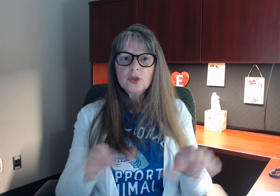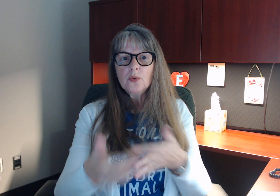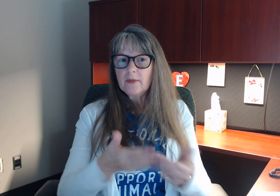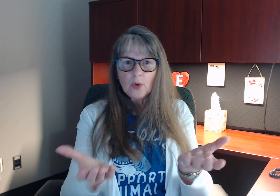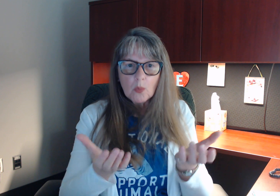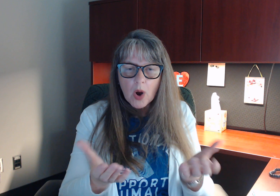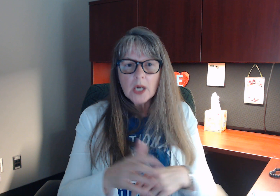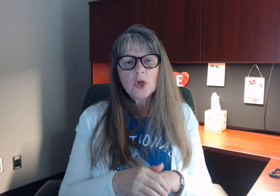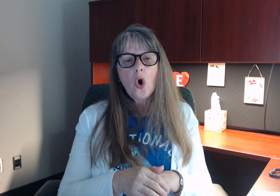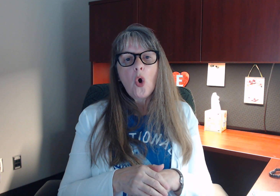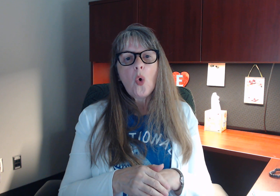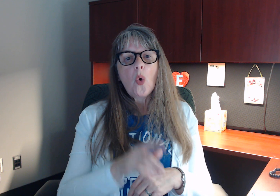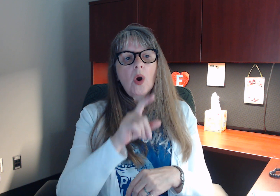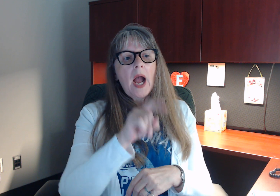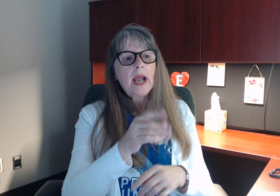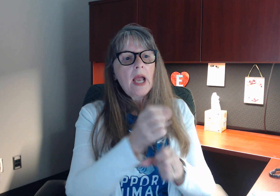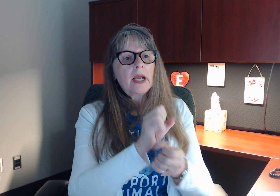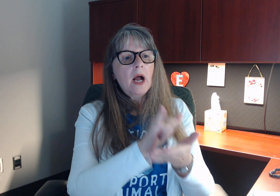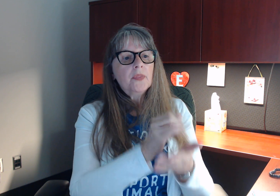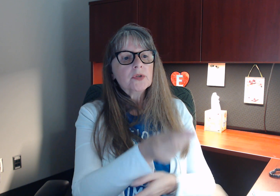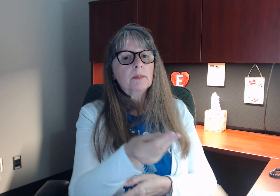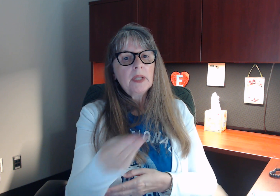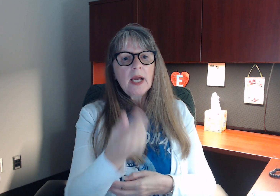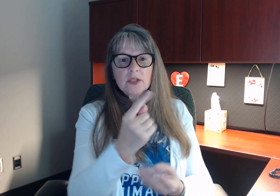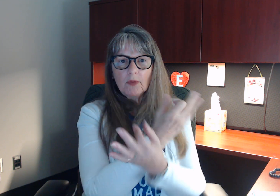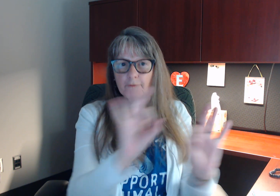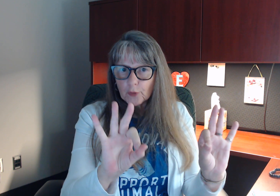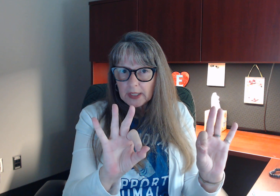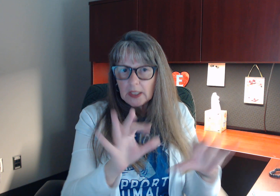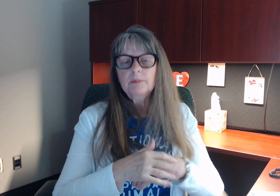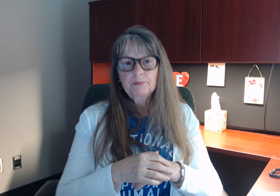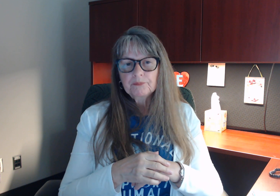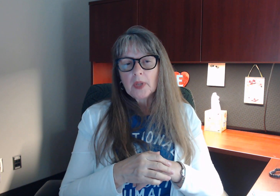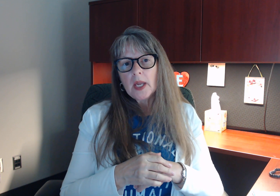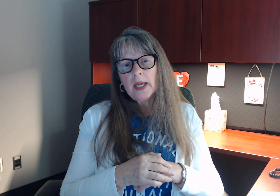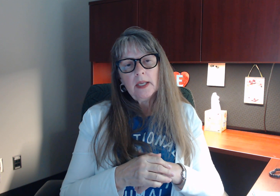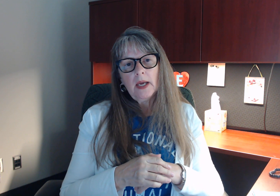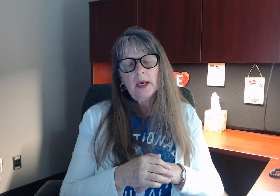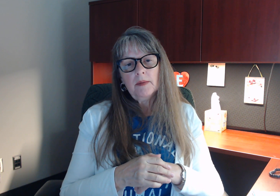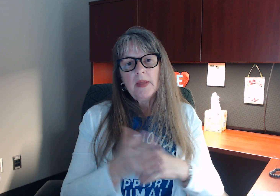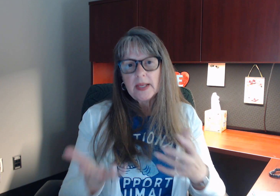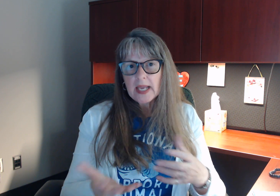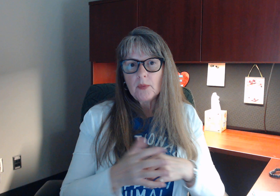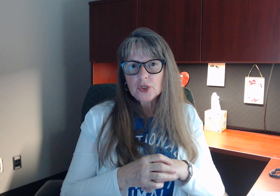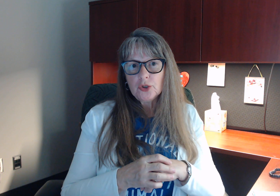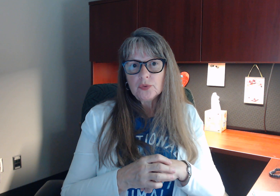whatever I want, or I got the supplies for free, and that's how it's used as